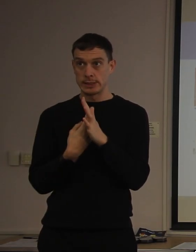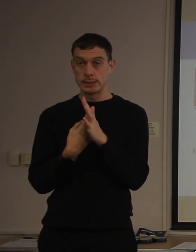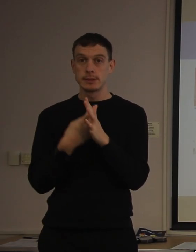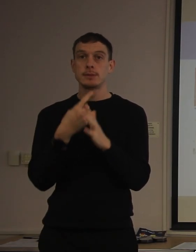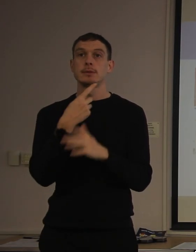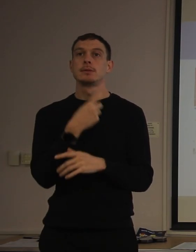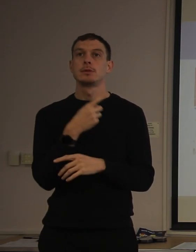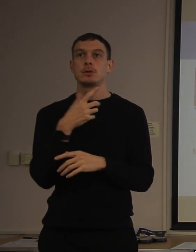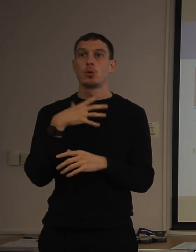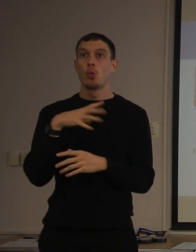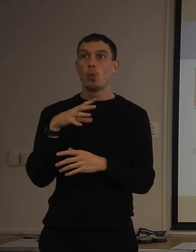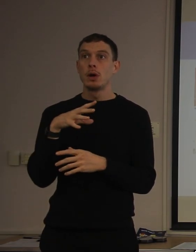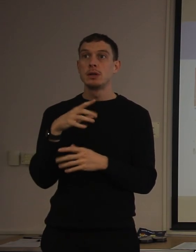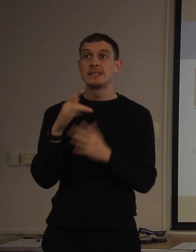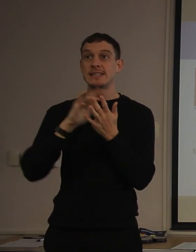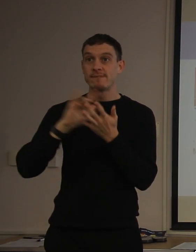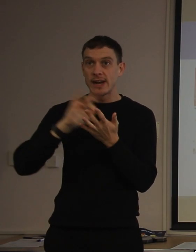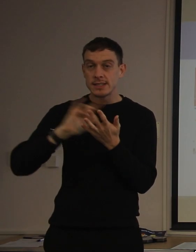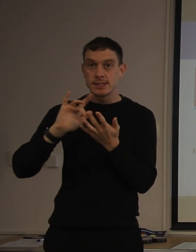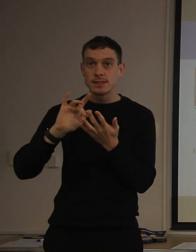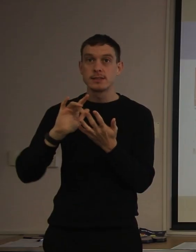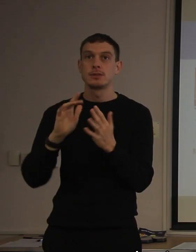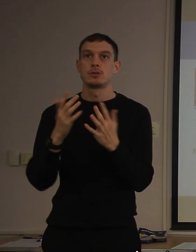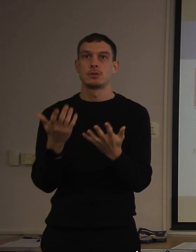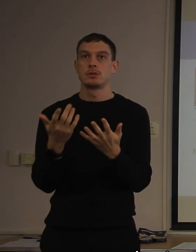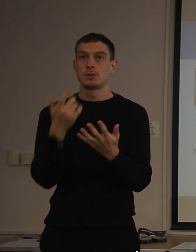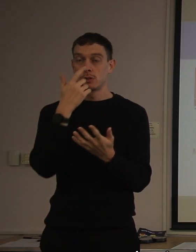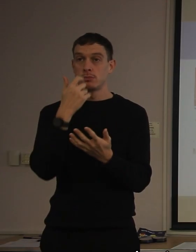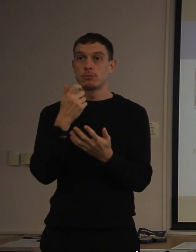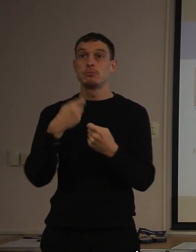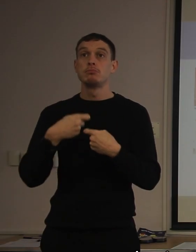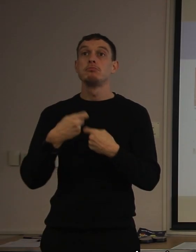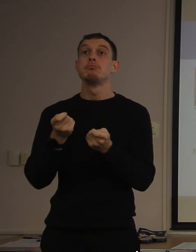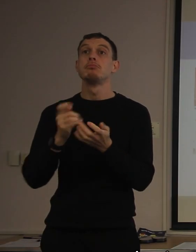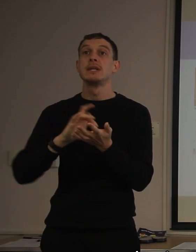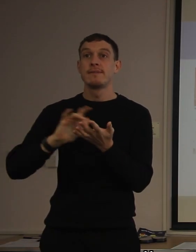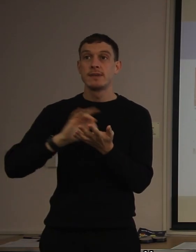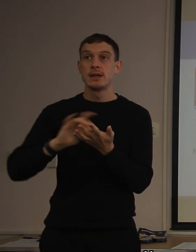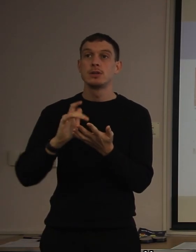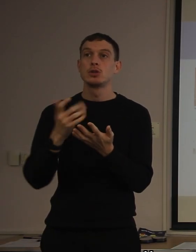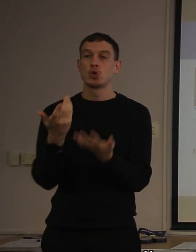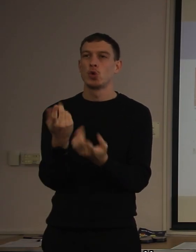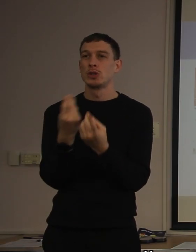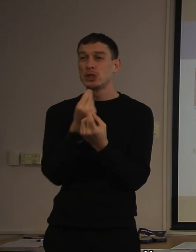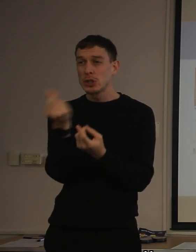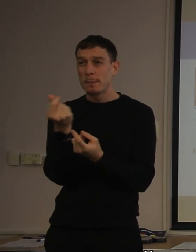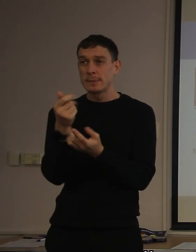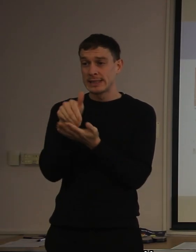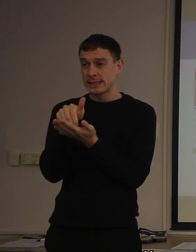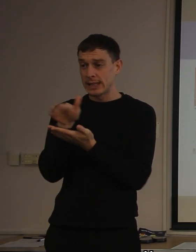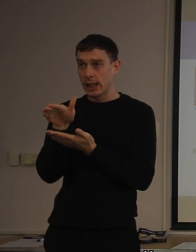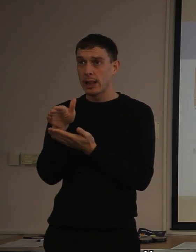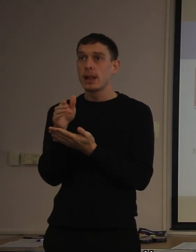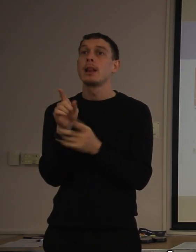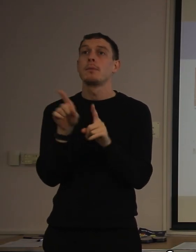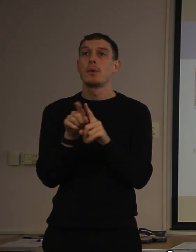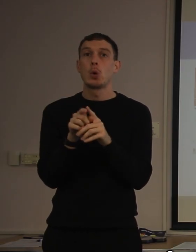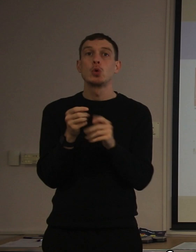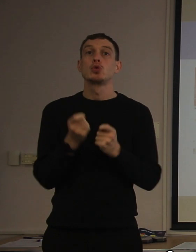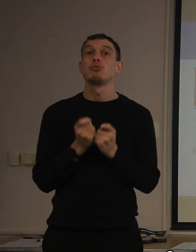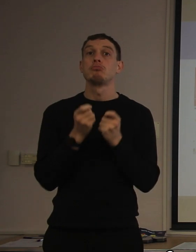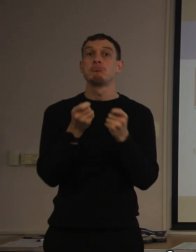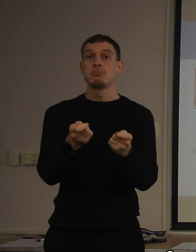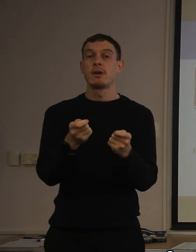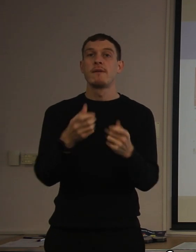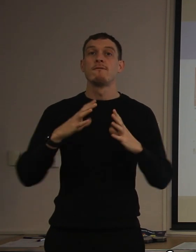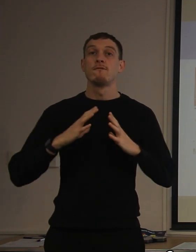for a device, we do give out some device. We have a project whereby we sell some devices, and we also give some out free